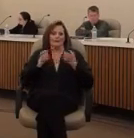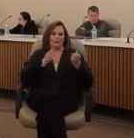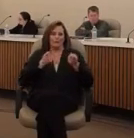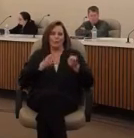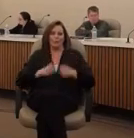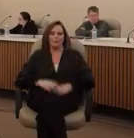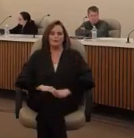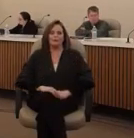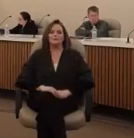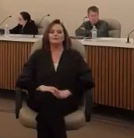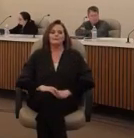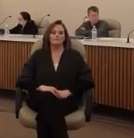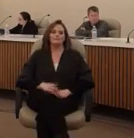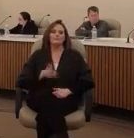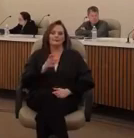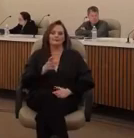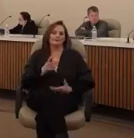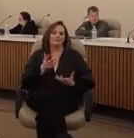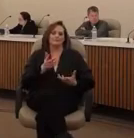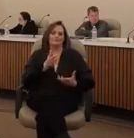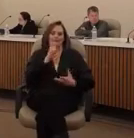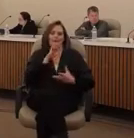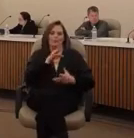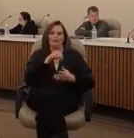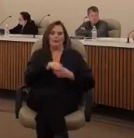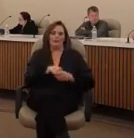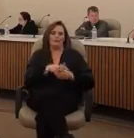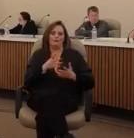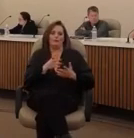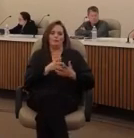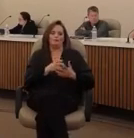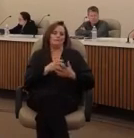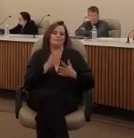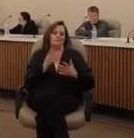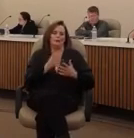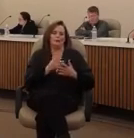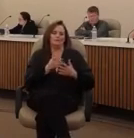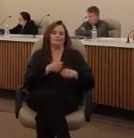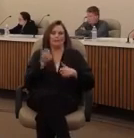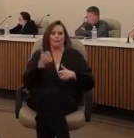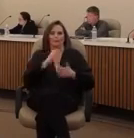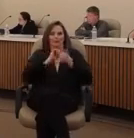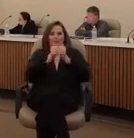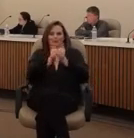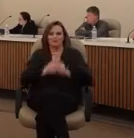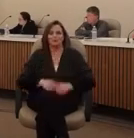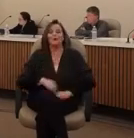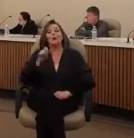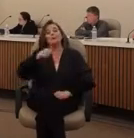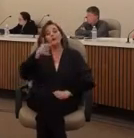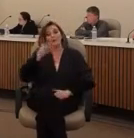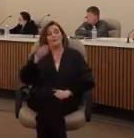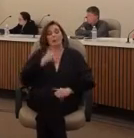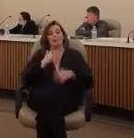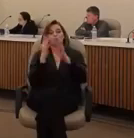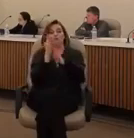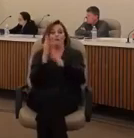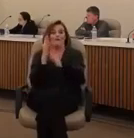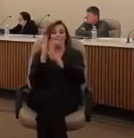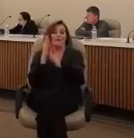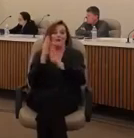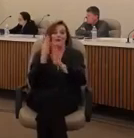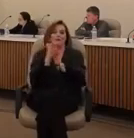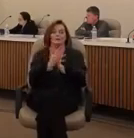fall within the purview of the town to police business competition. And the other one was traffic, and I think that we